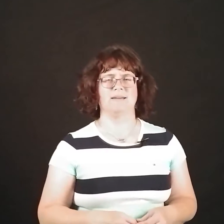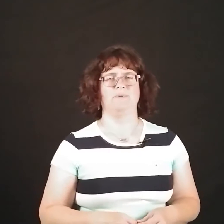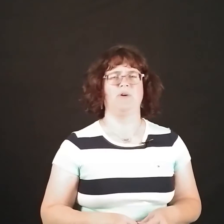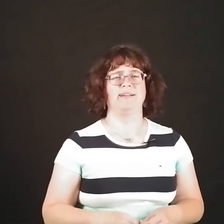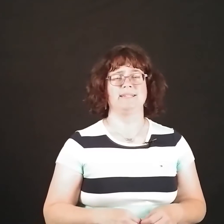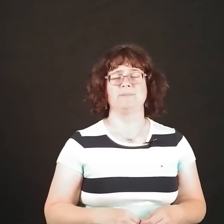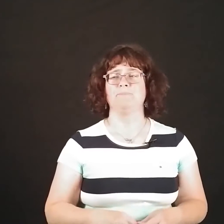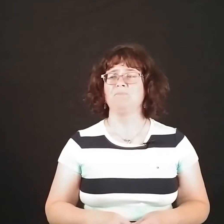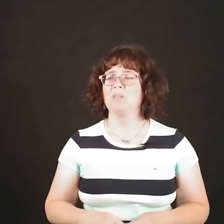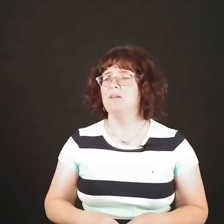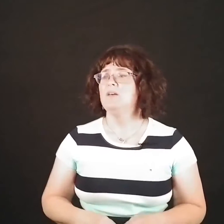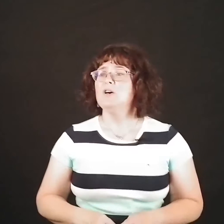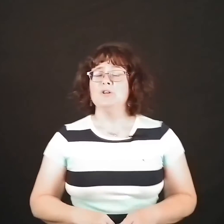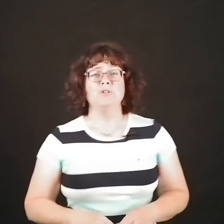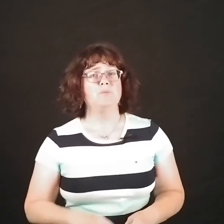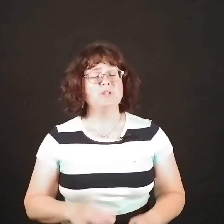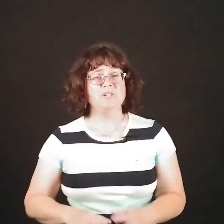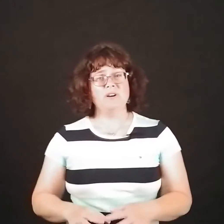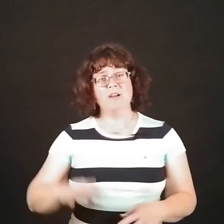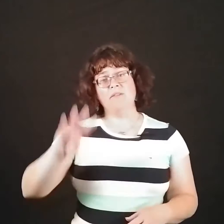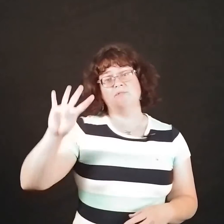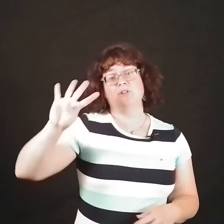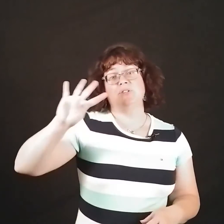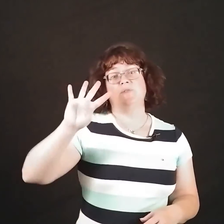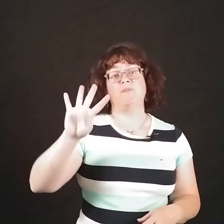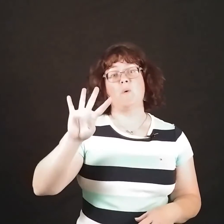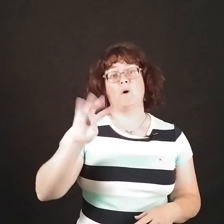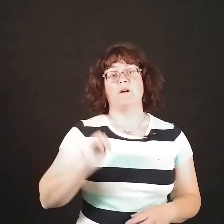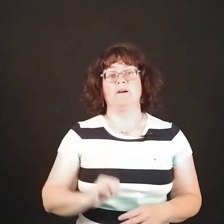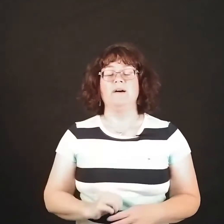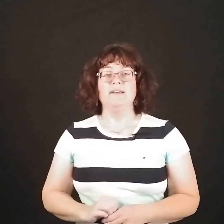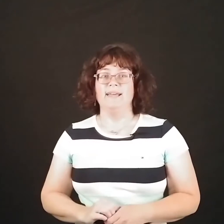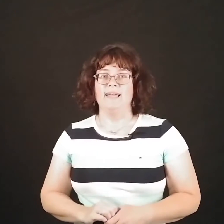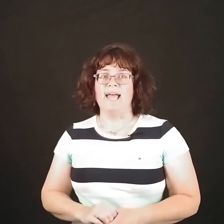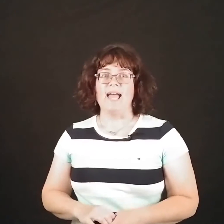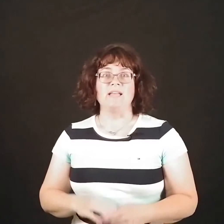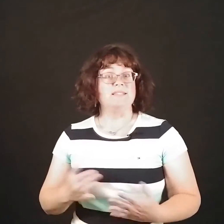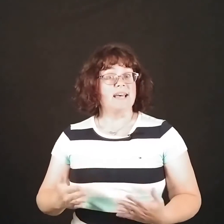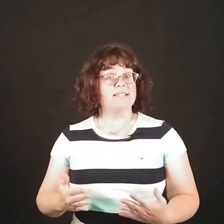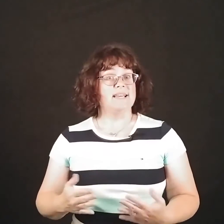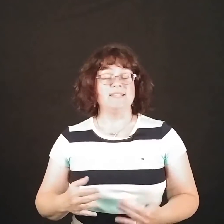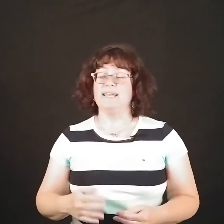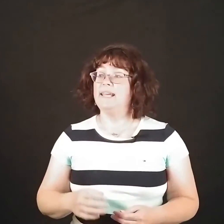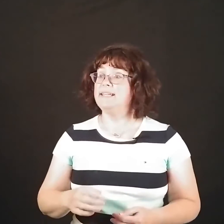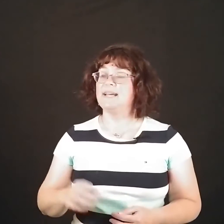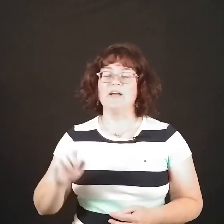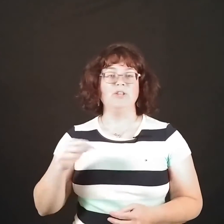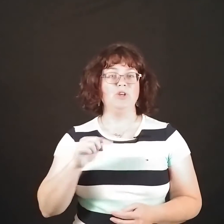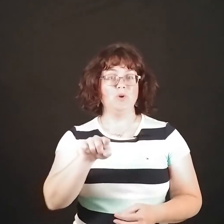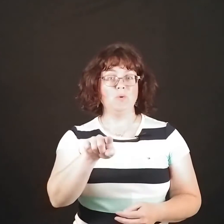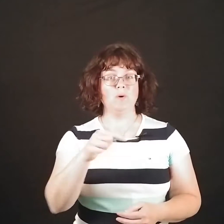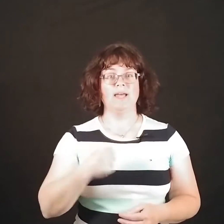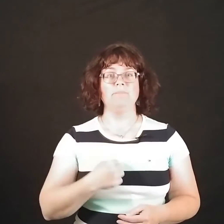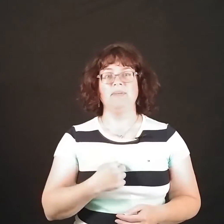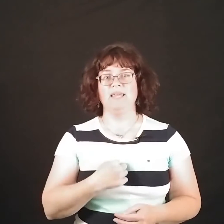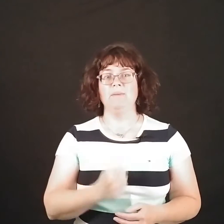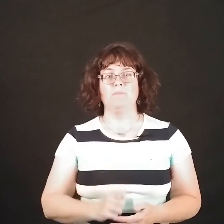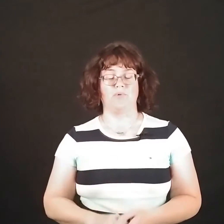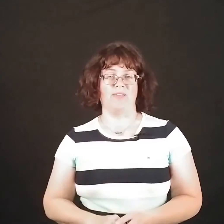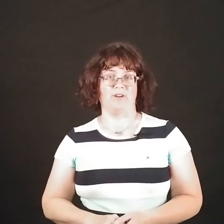time to practice. So we're starting on verse 4. And that says, He's got you and me,